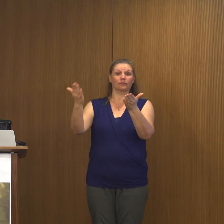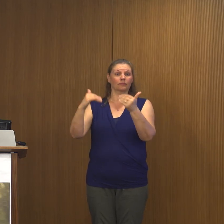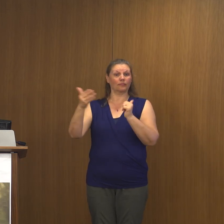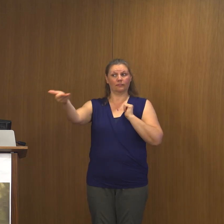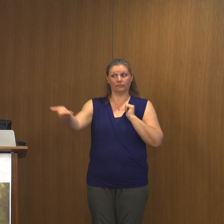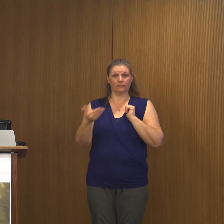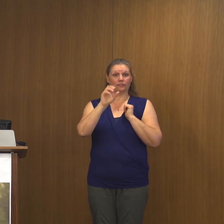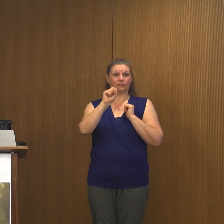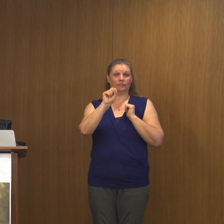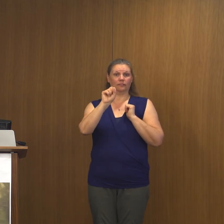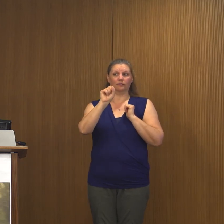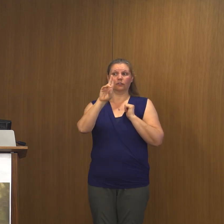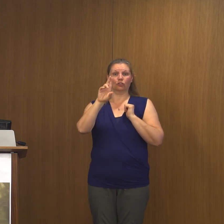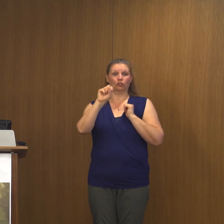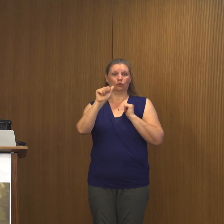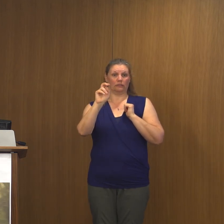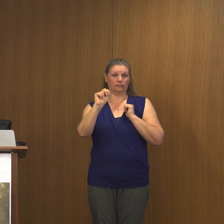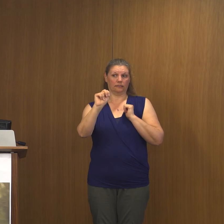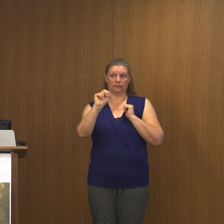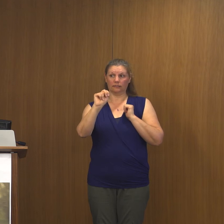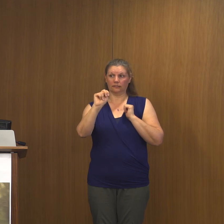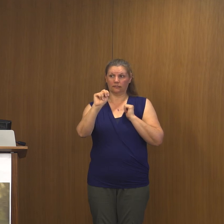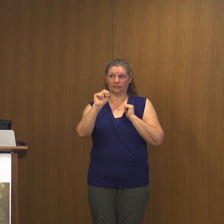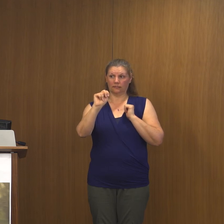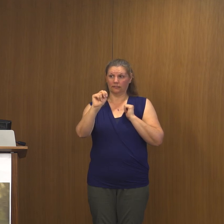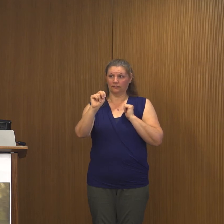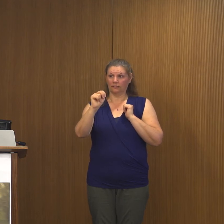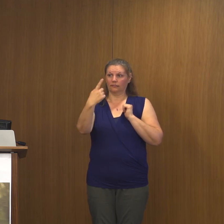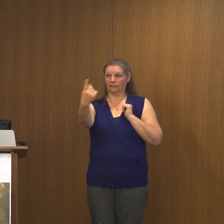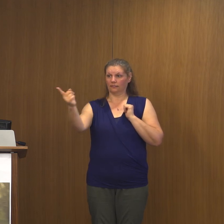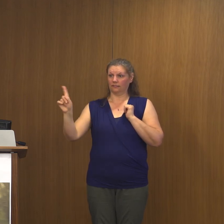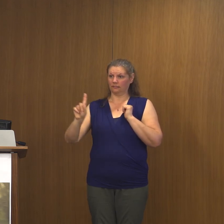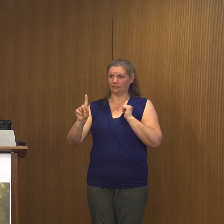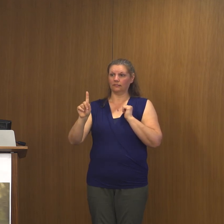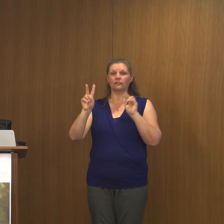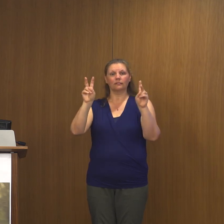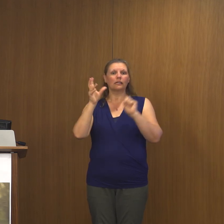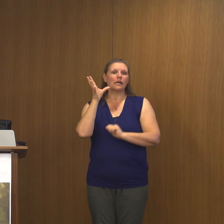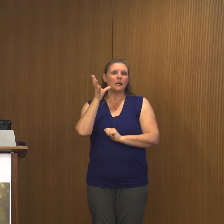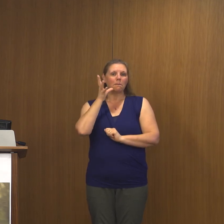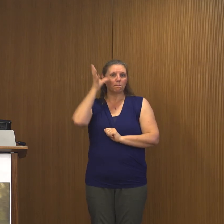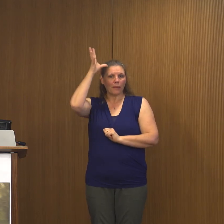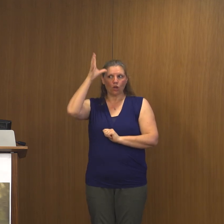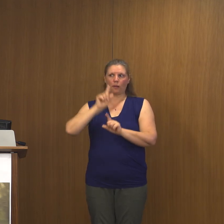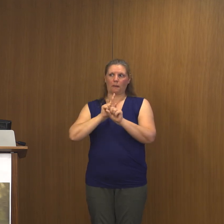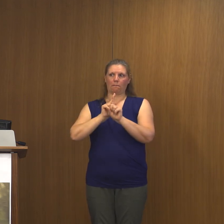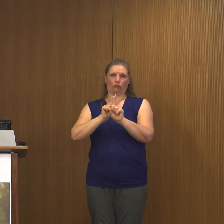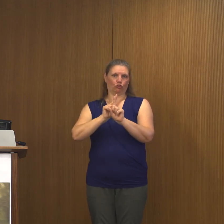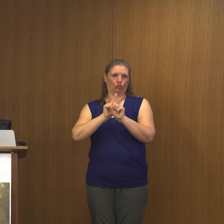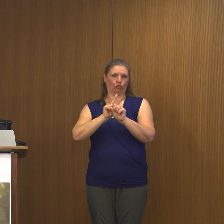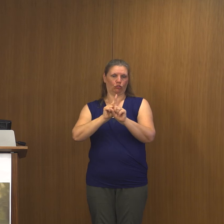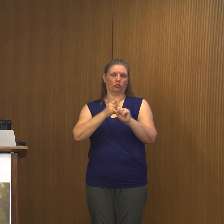Susan Susan Cosgrove. She is our parent mentor at the Child Right